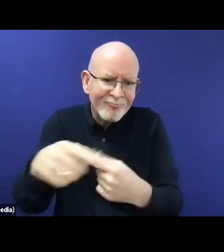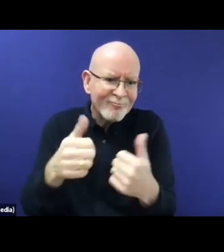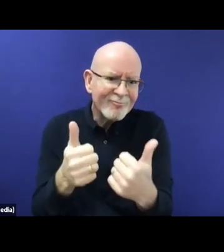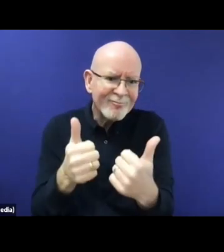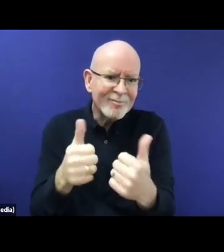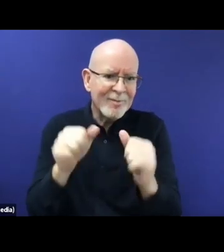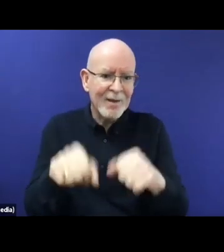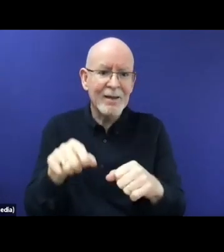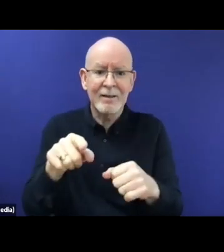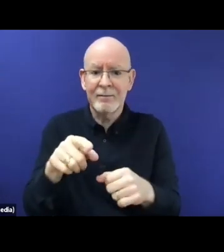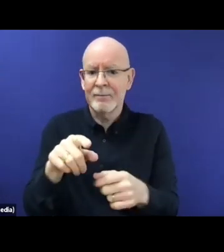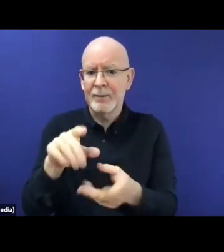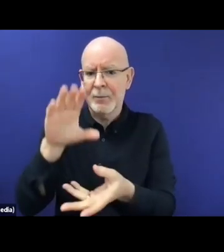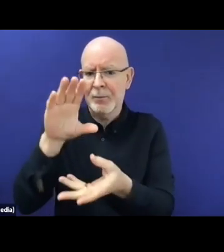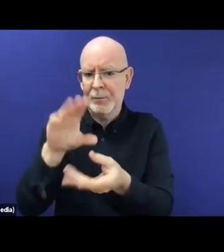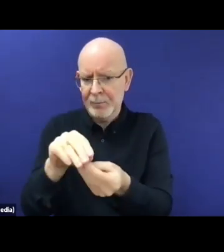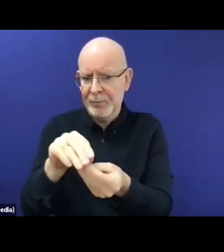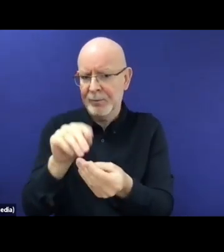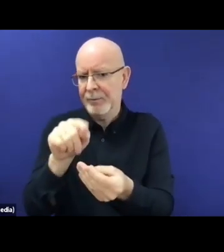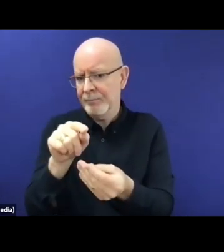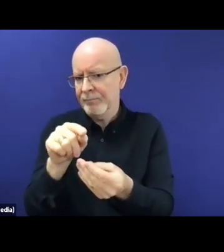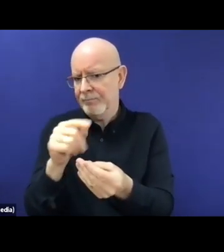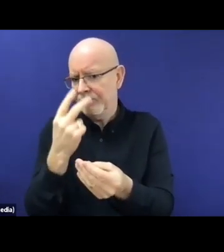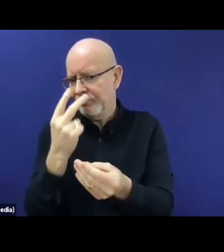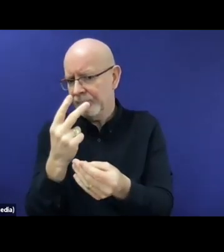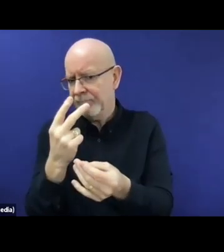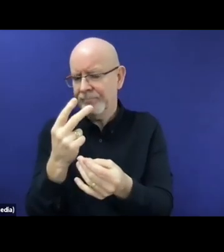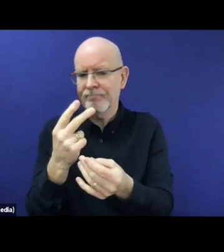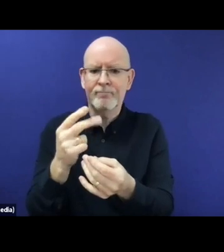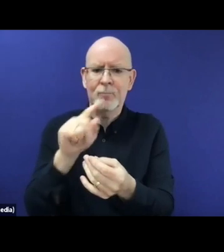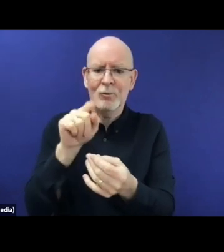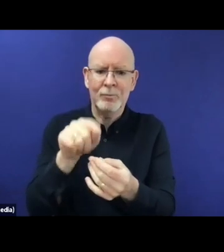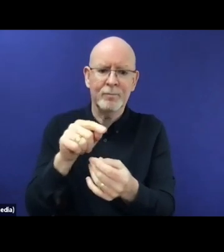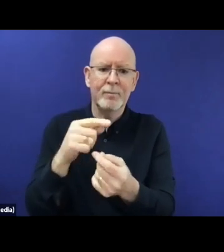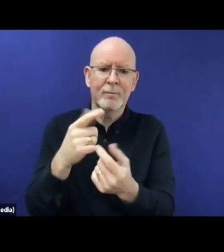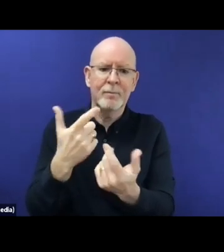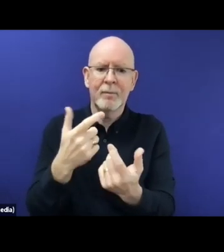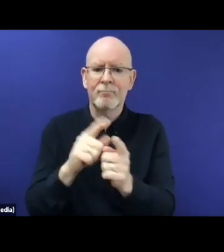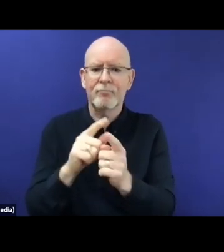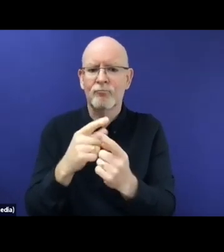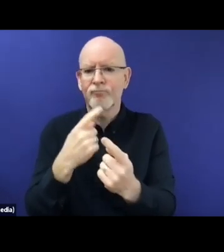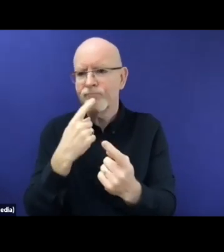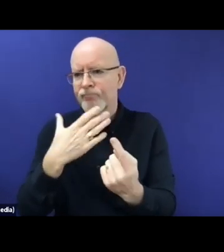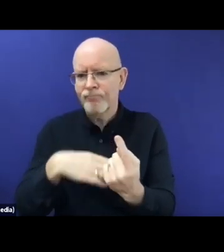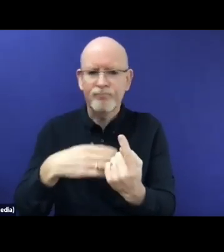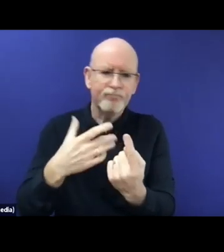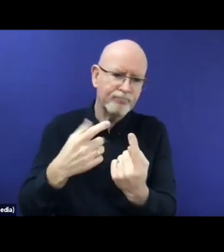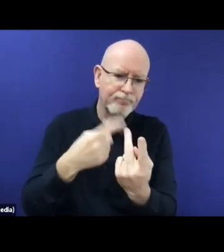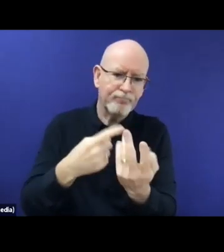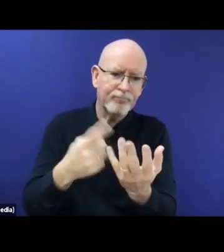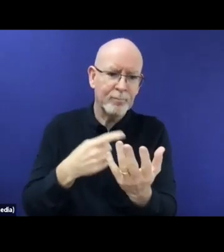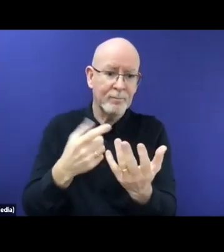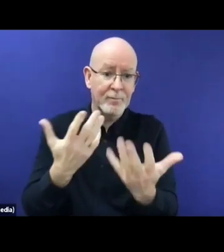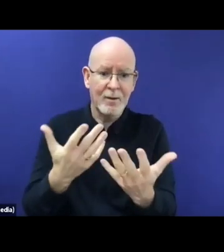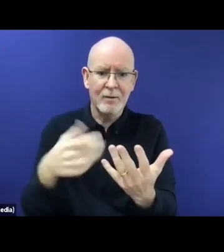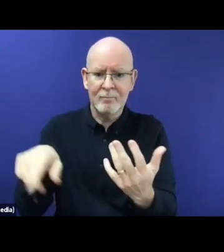the bottom of the screen to submit your questions to the panel. So, without further ado, I